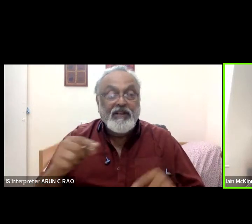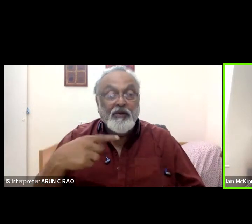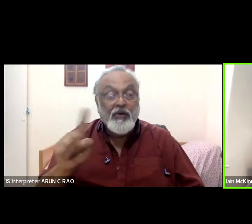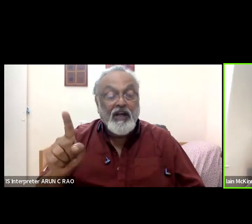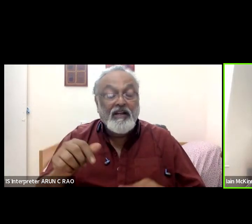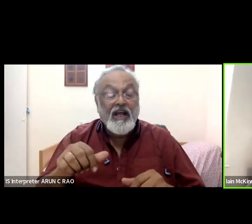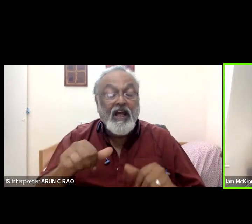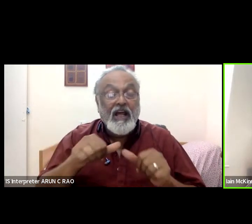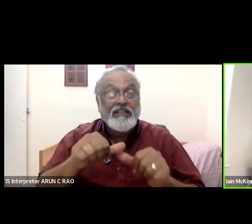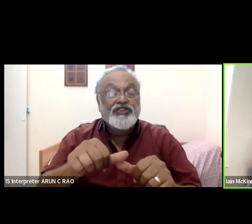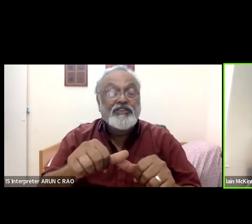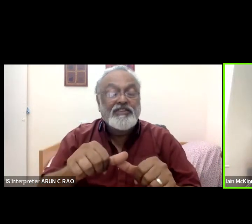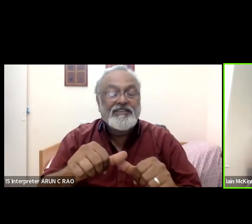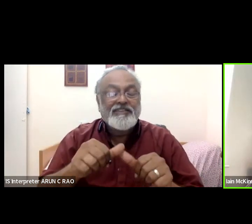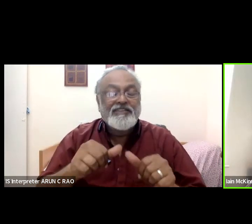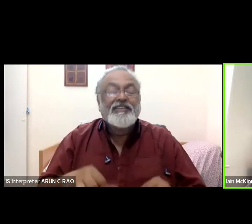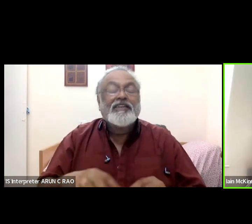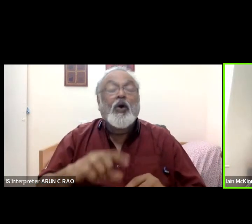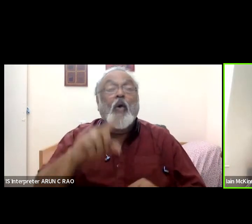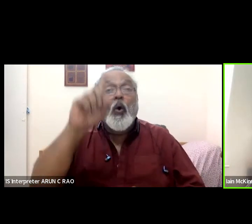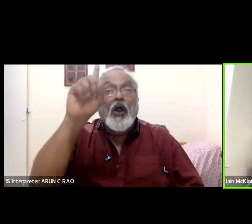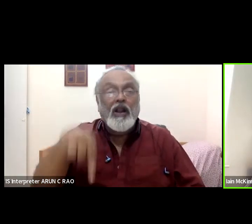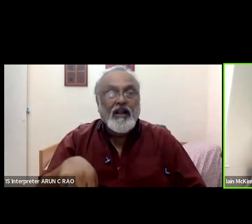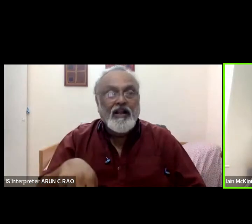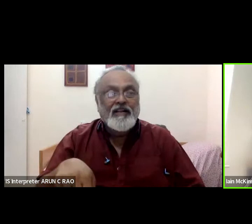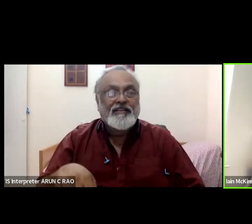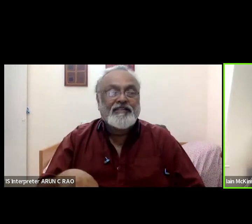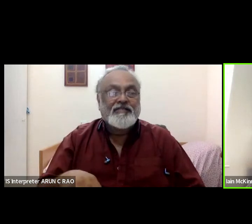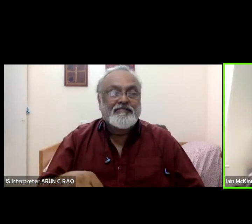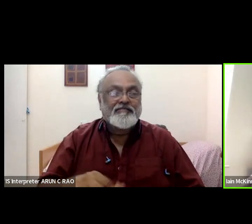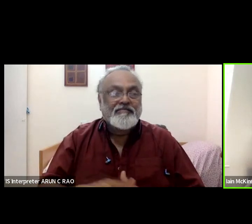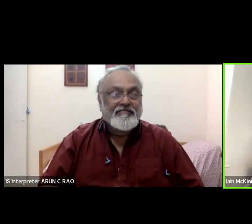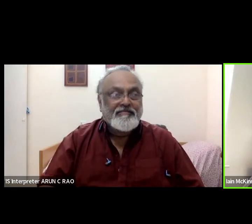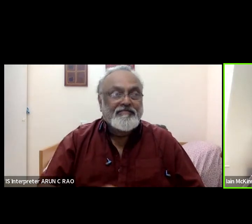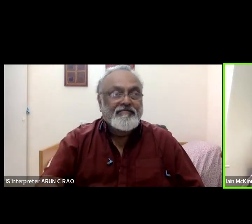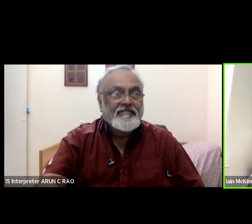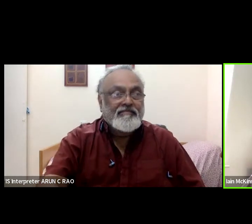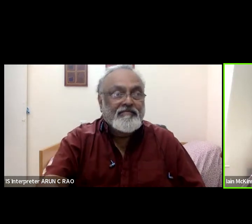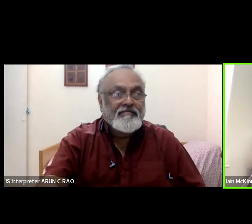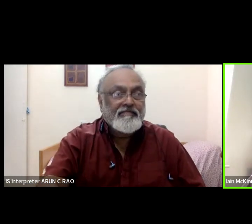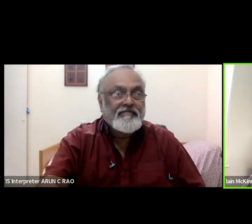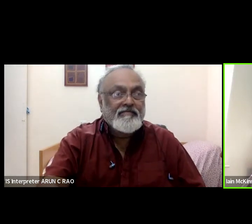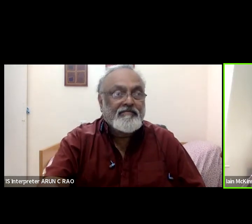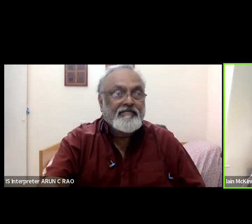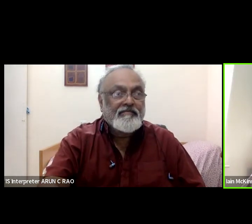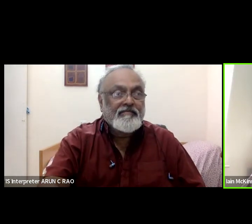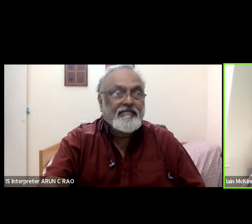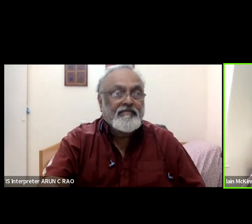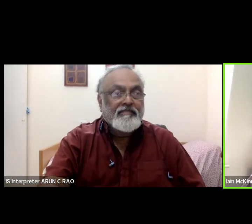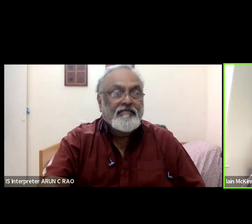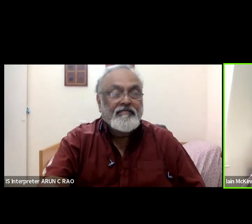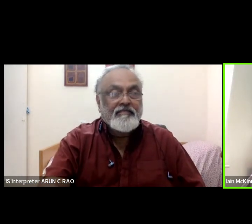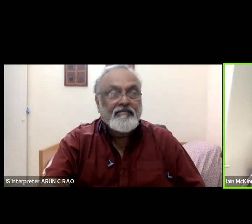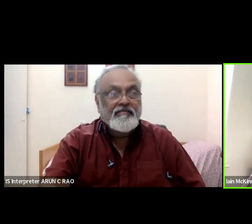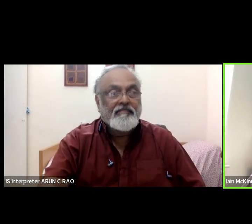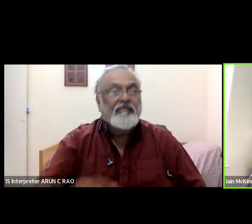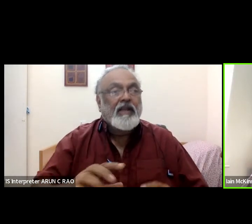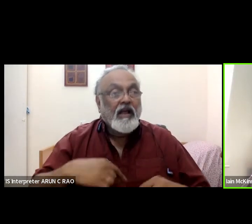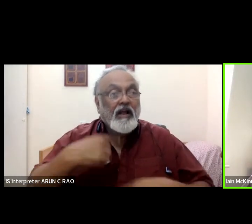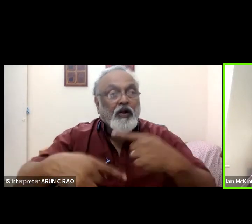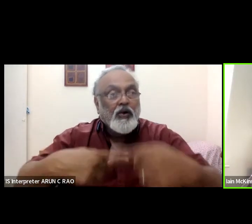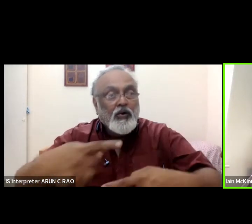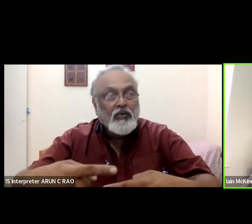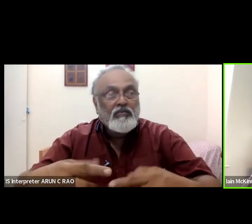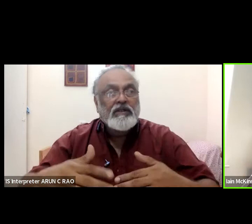done to 43% of you who got that one correct. Okay, so I shall move on to our